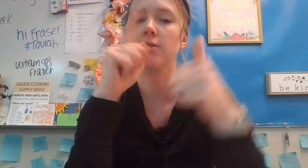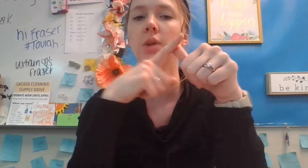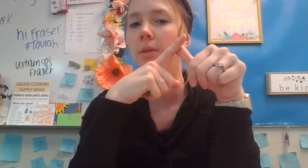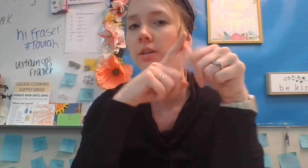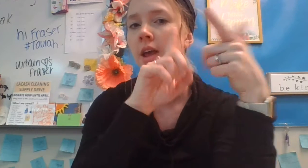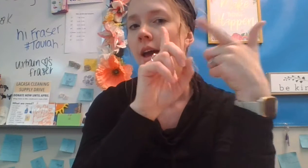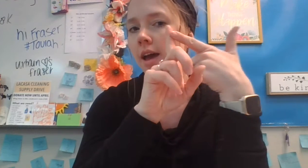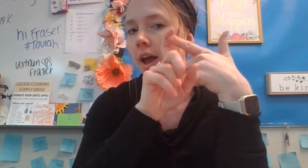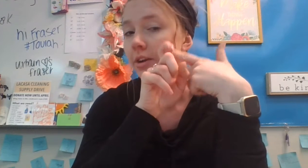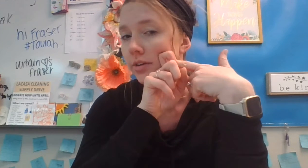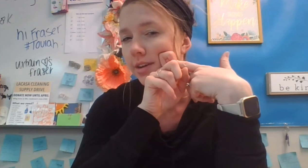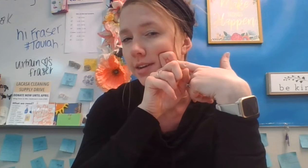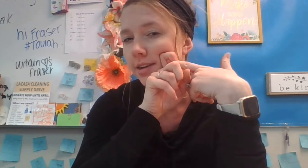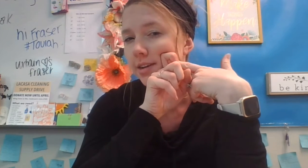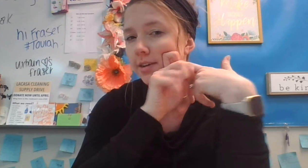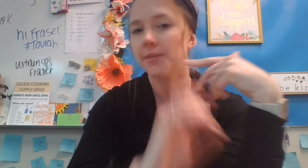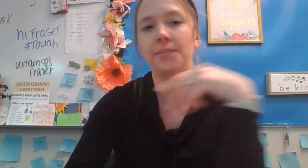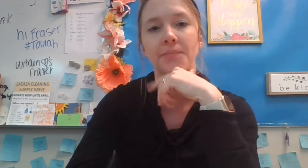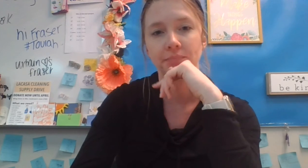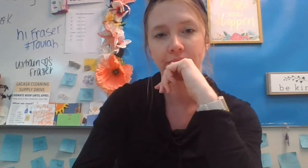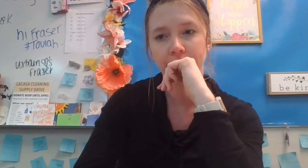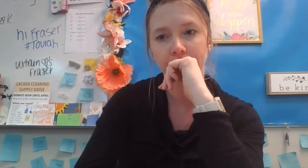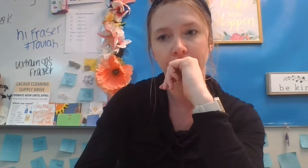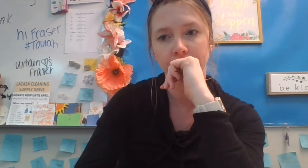Phone numbers, addresses.